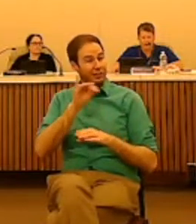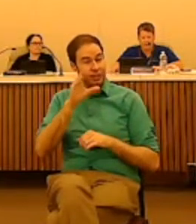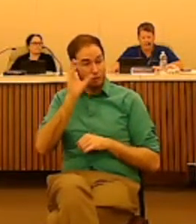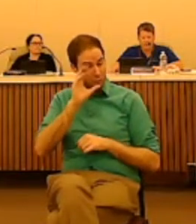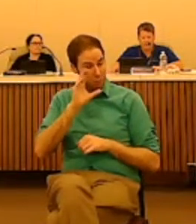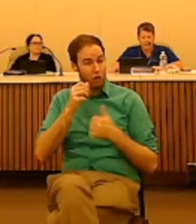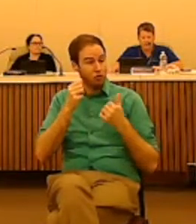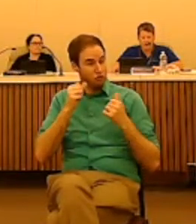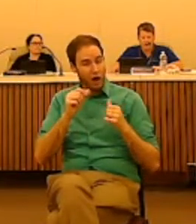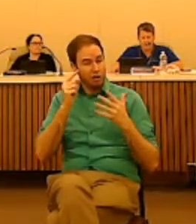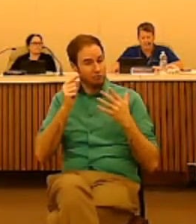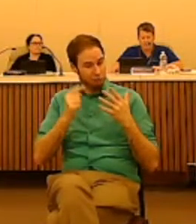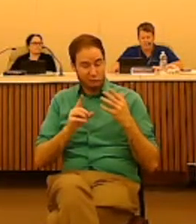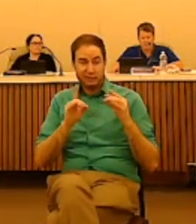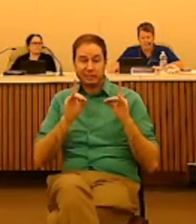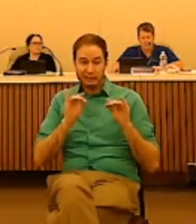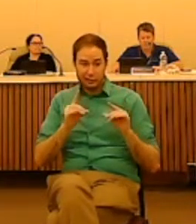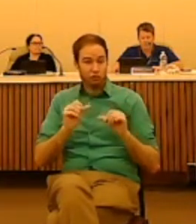that.